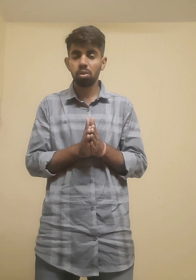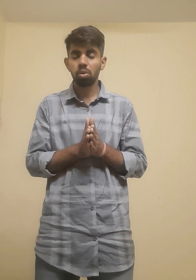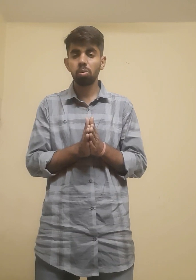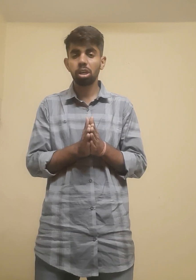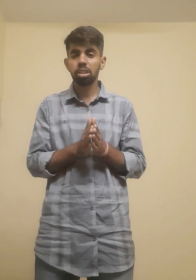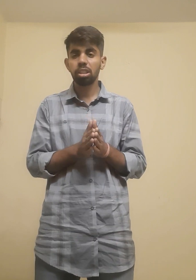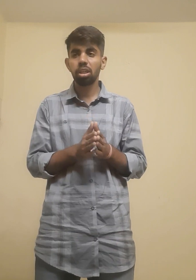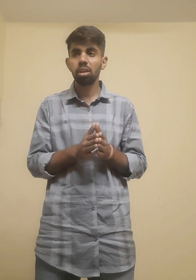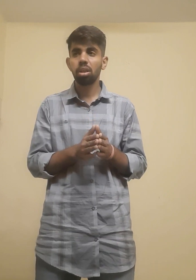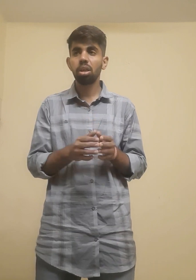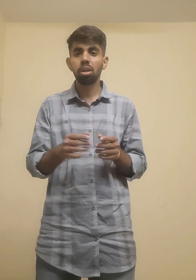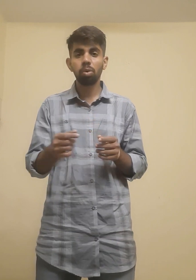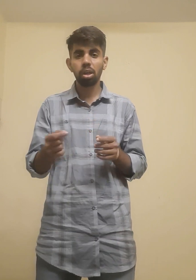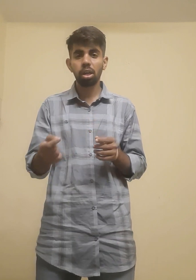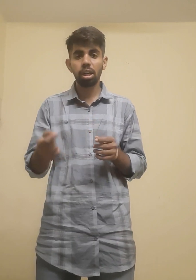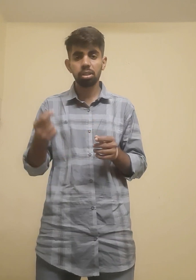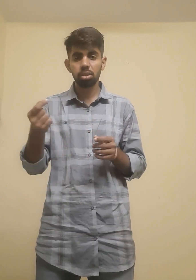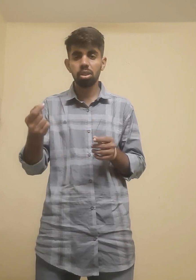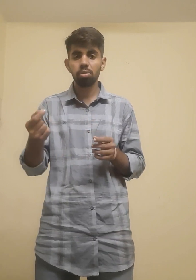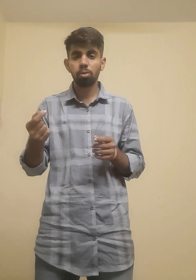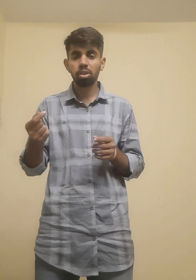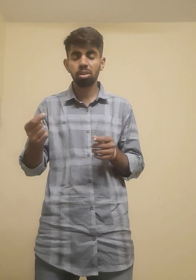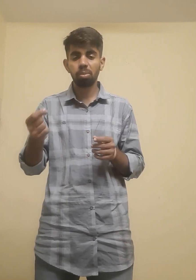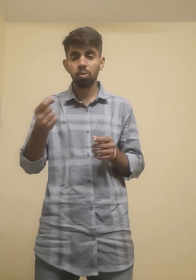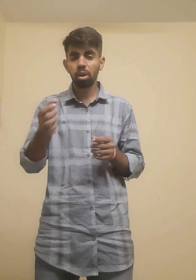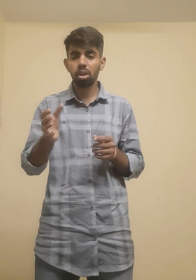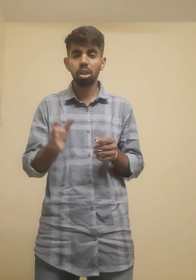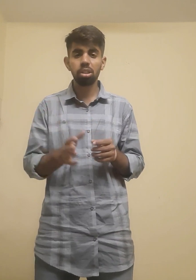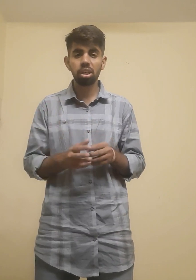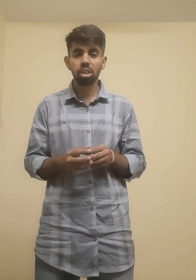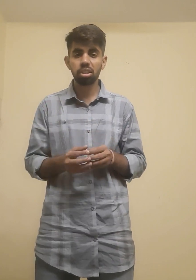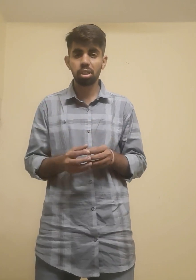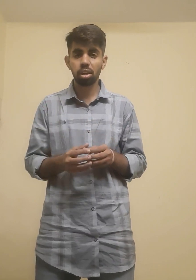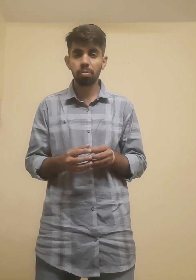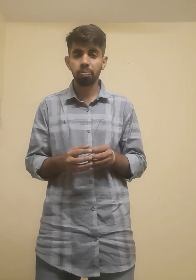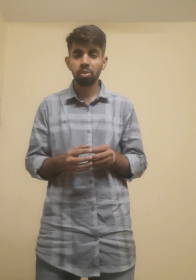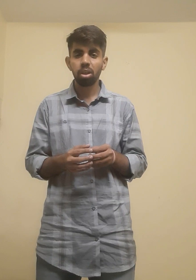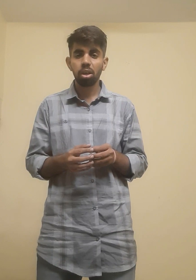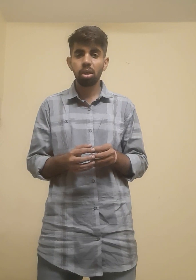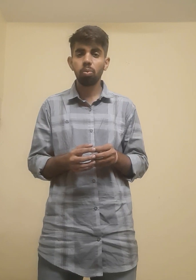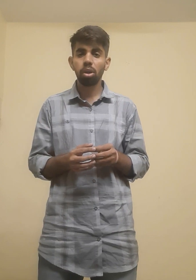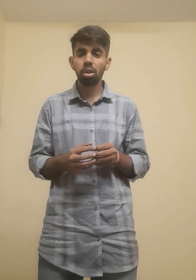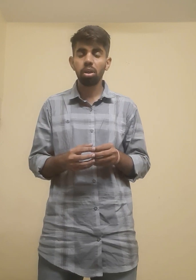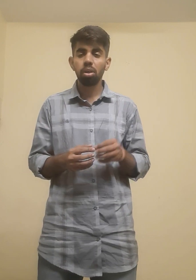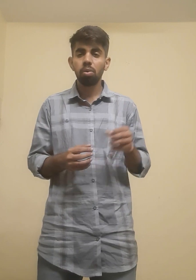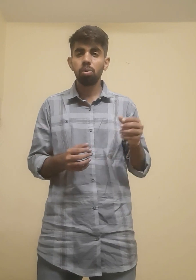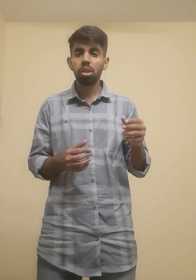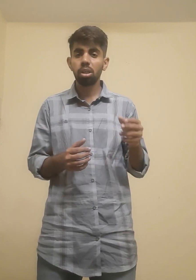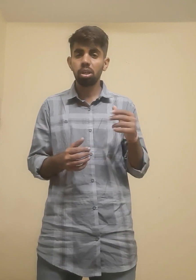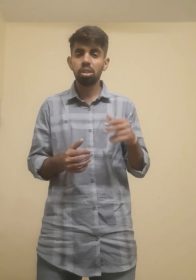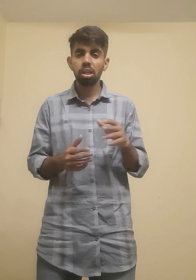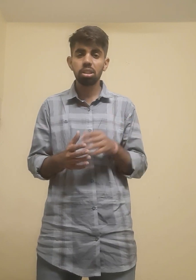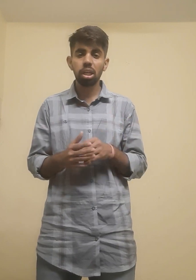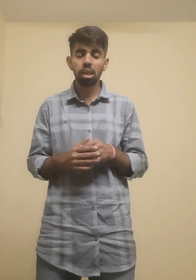or we can say we can write as for example, there is a constructor, and when we initialize that